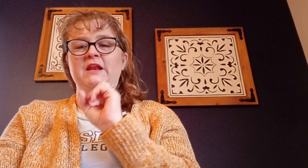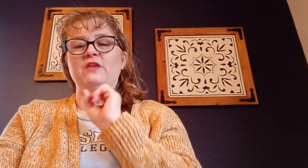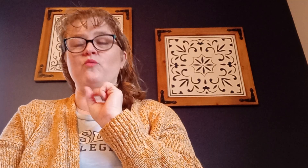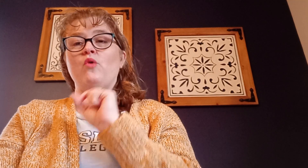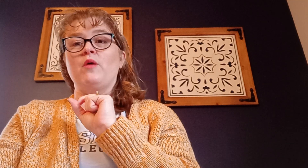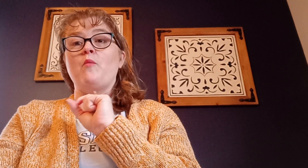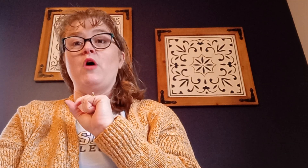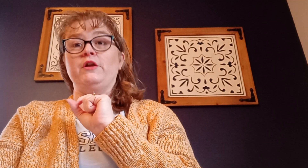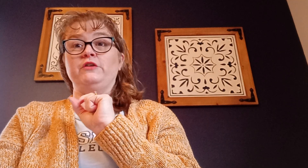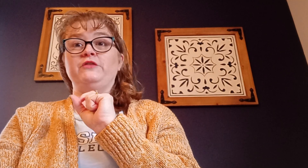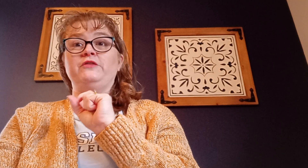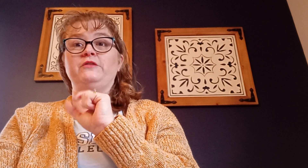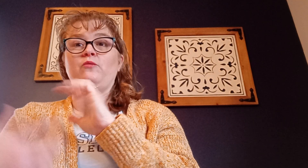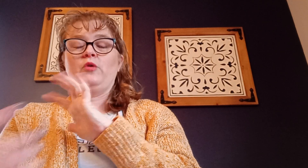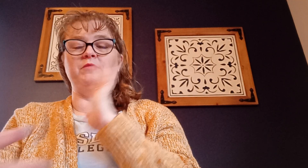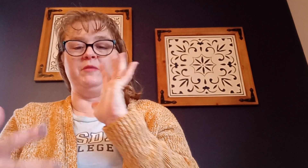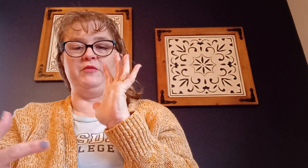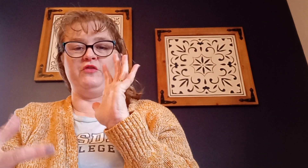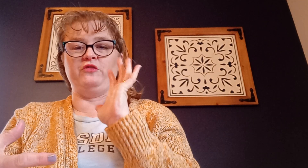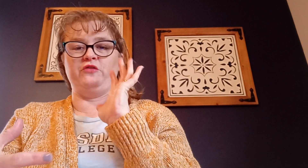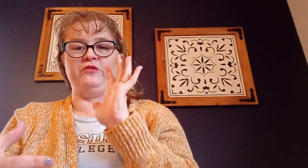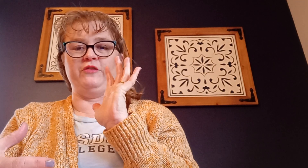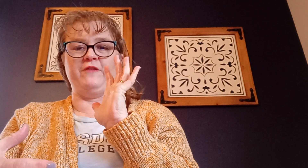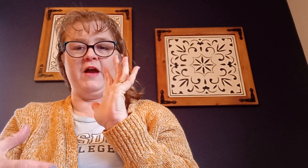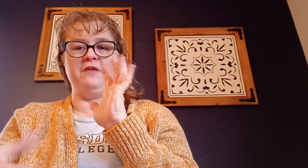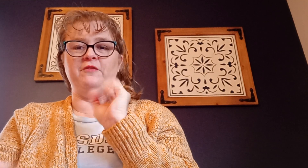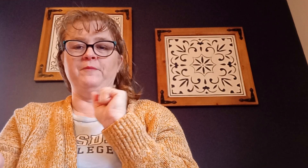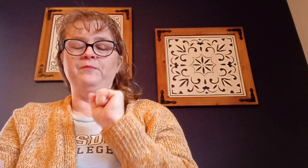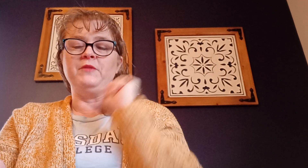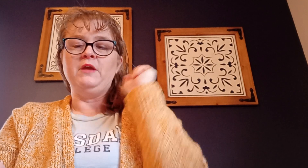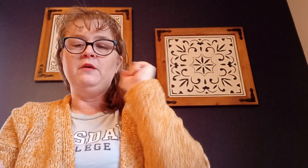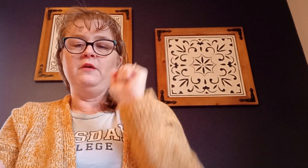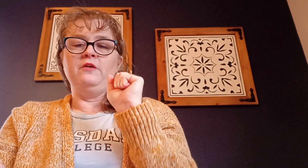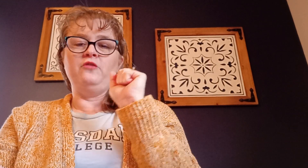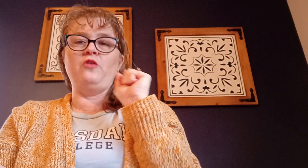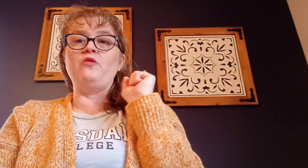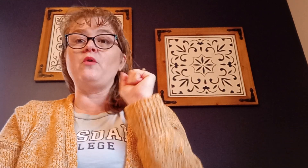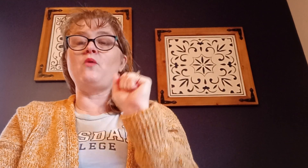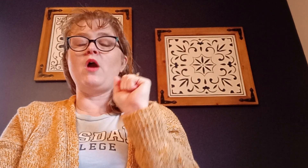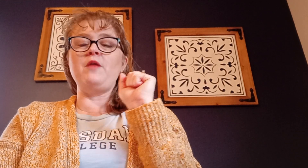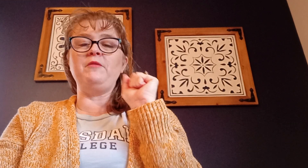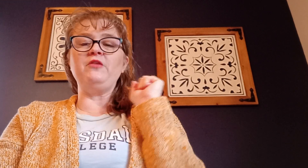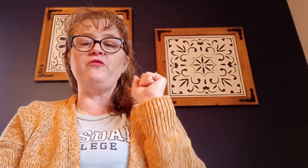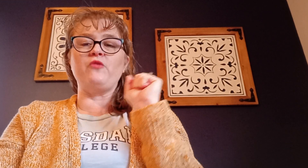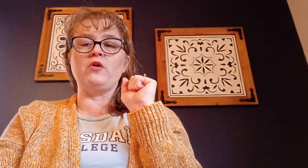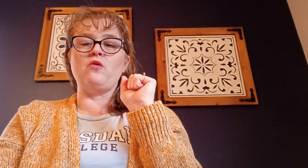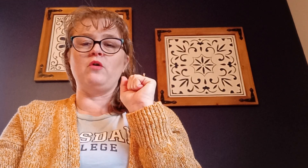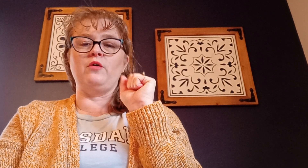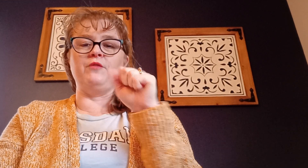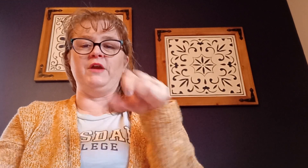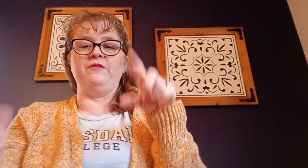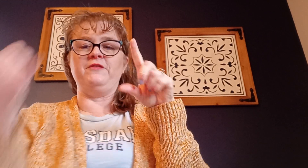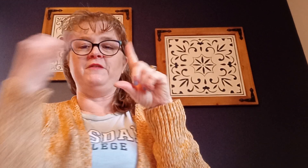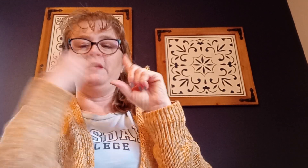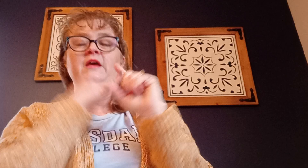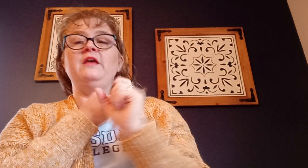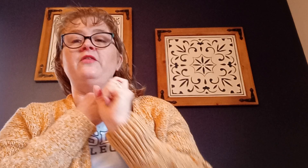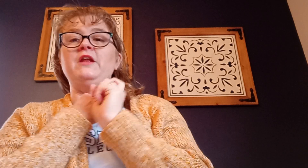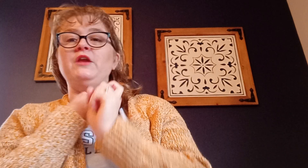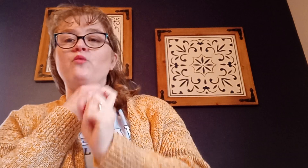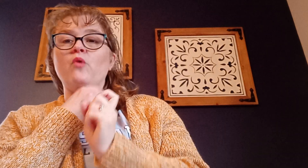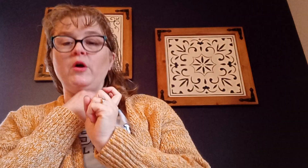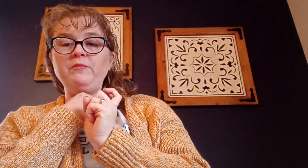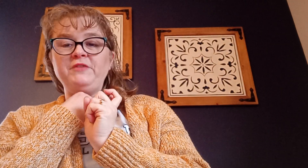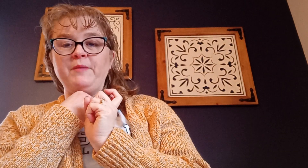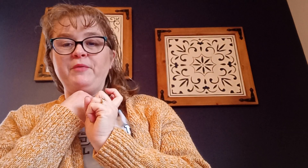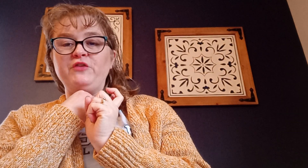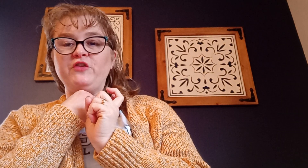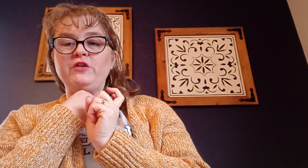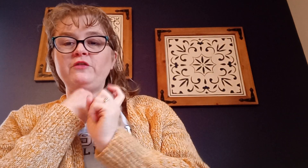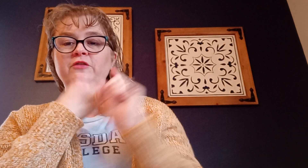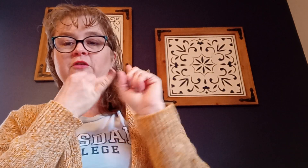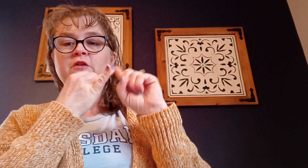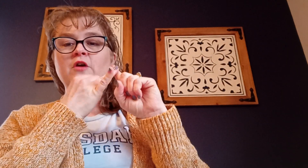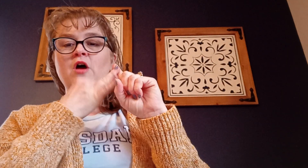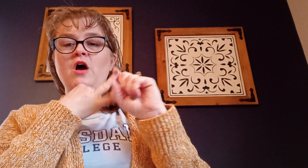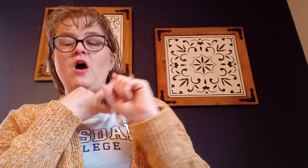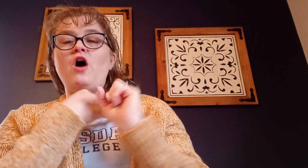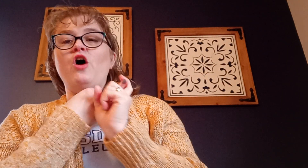need warm temperatures to survive. So the requirements for coral reefs: they need warm temperatures, a